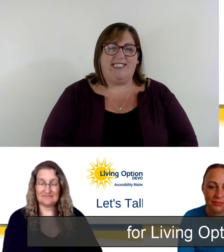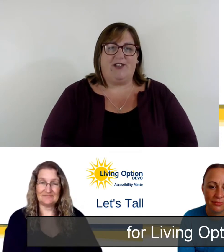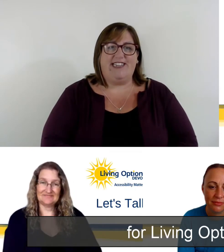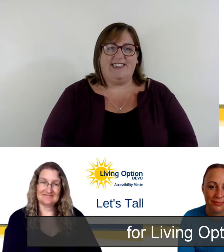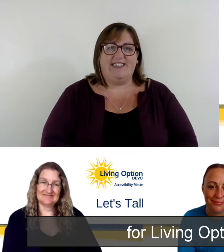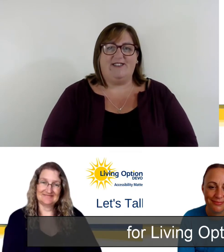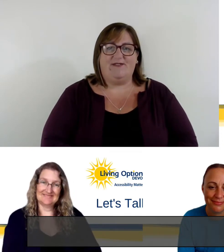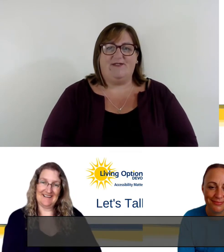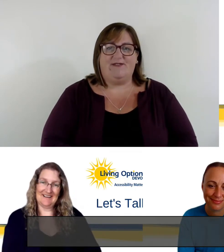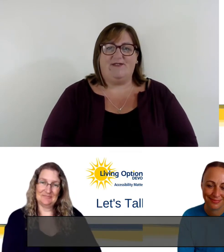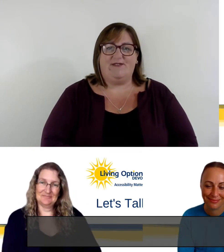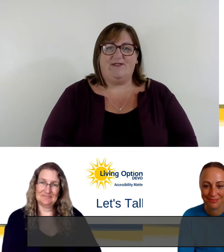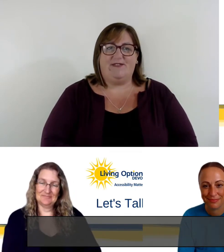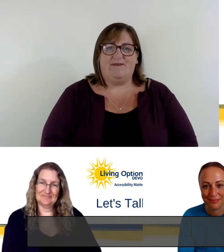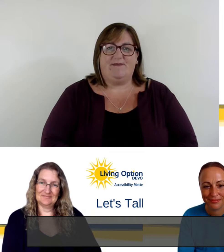Living Options Devon.